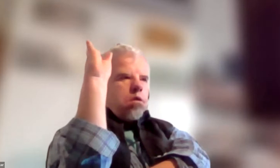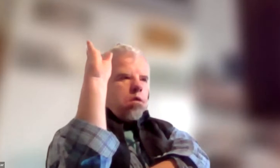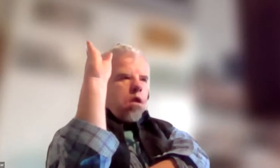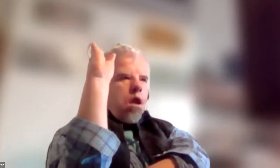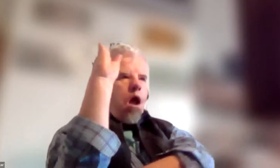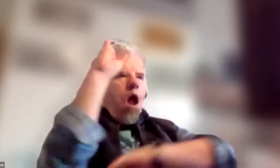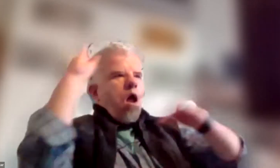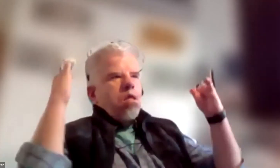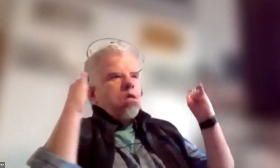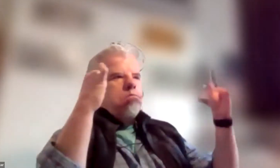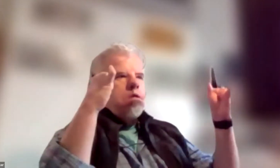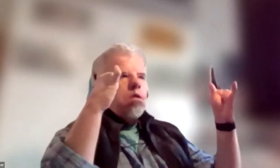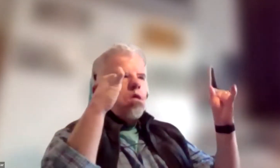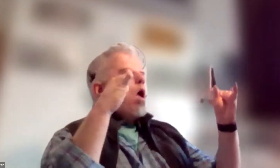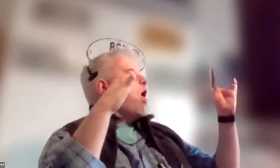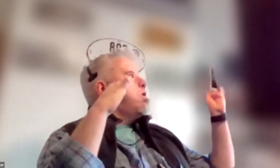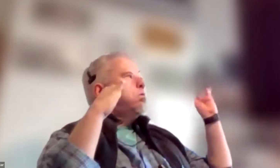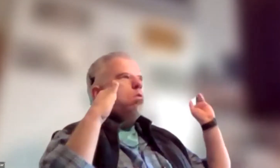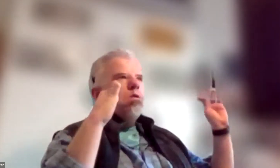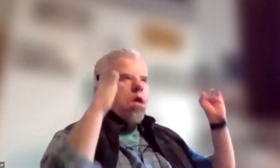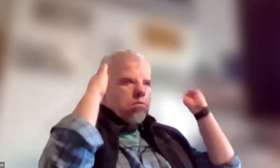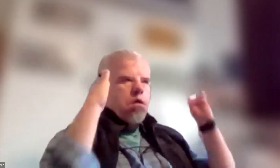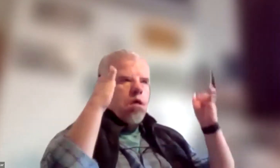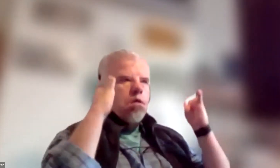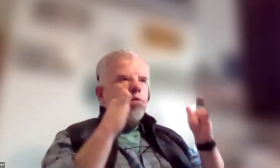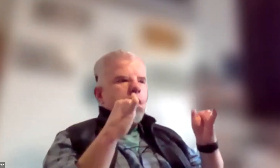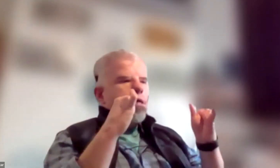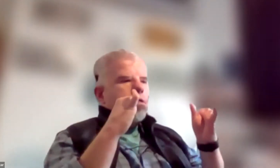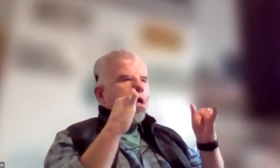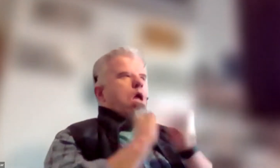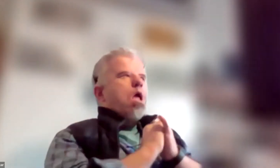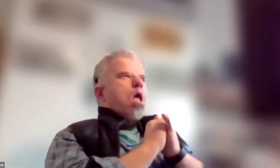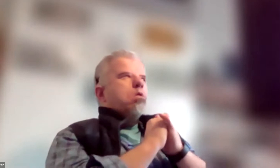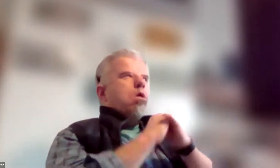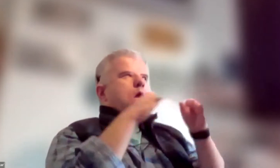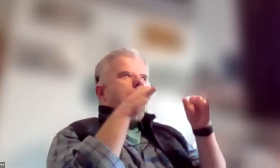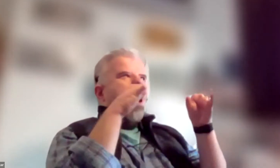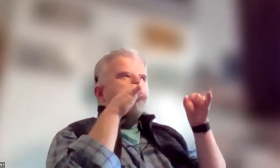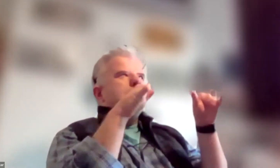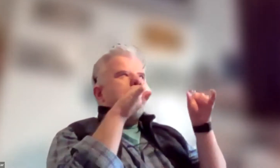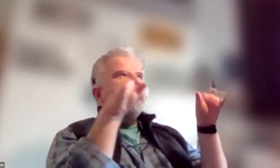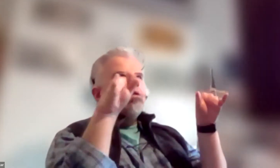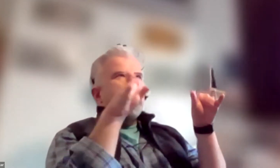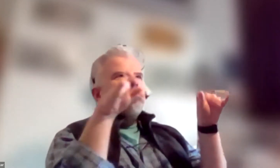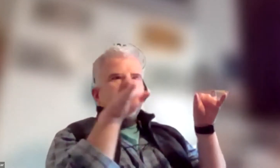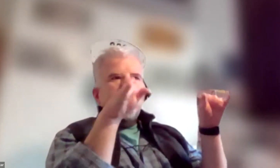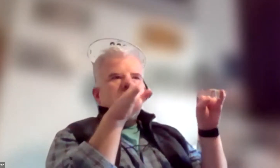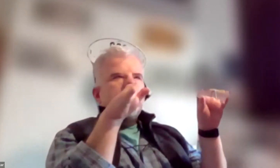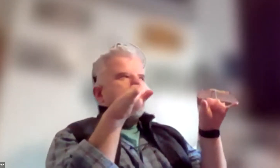thunderstorms. I hate the humidity, I hate the thunder, it really hurts my ears. So I've been